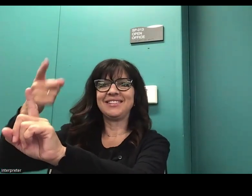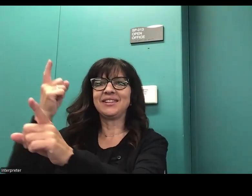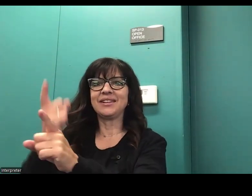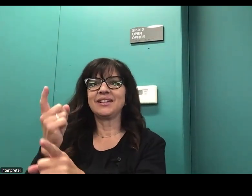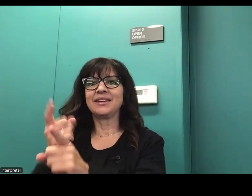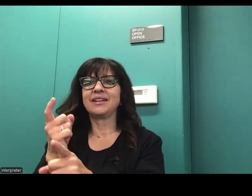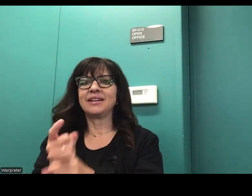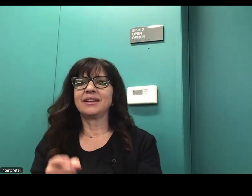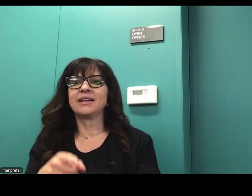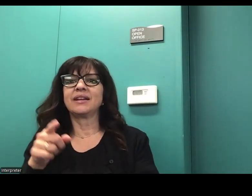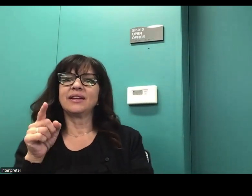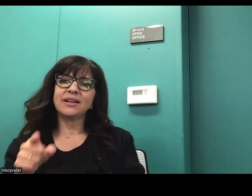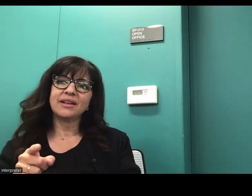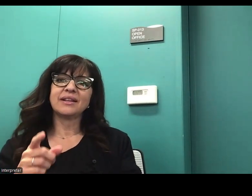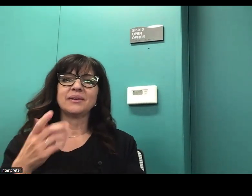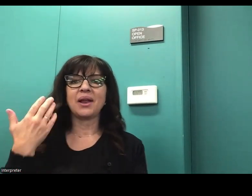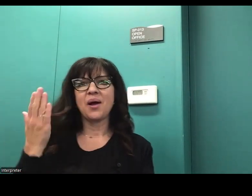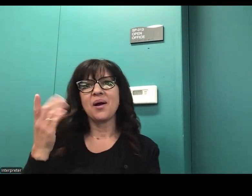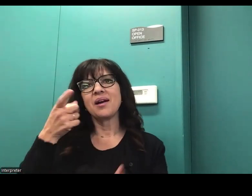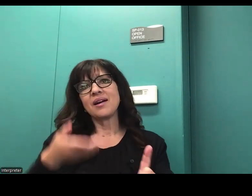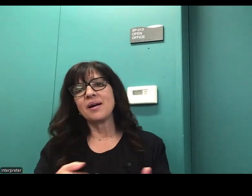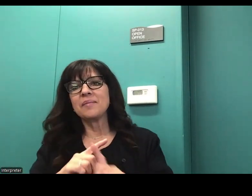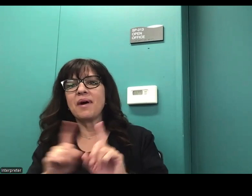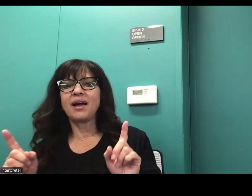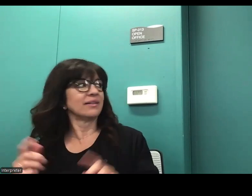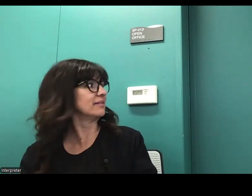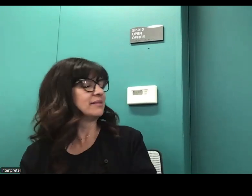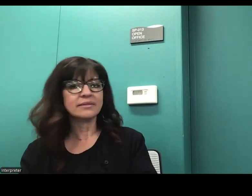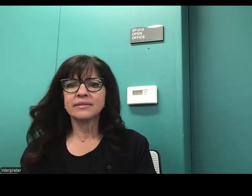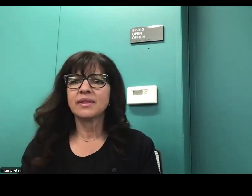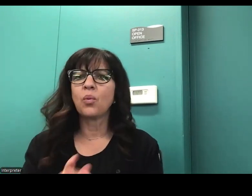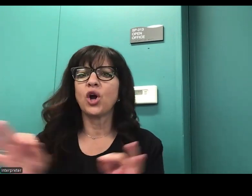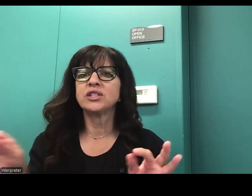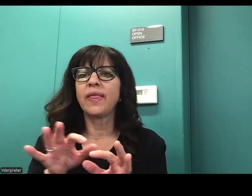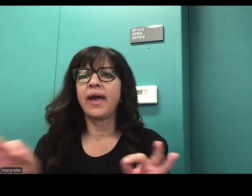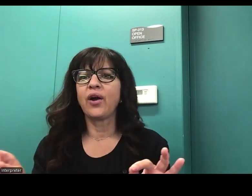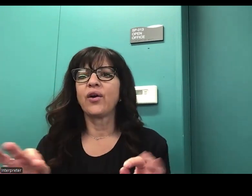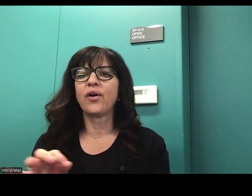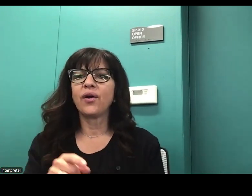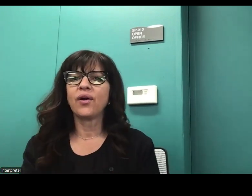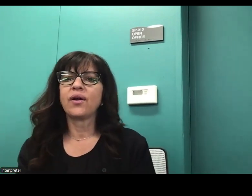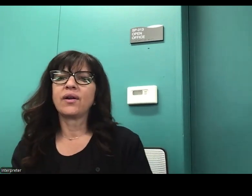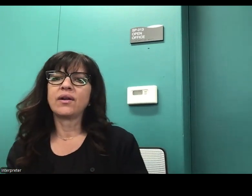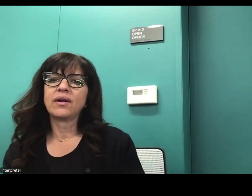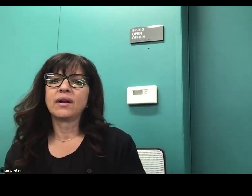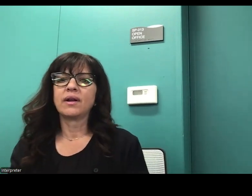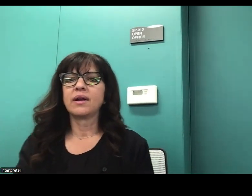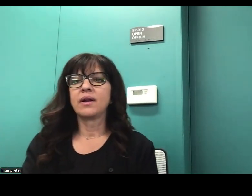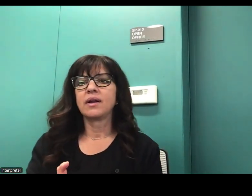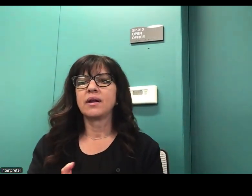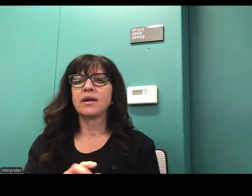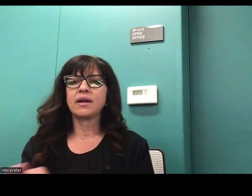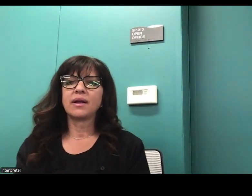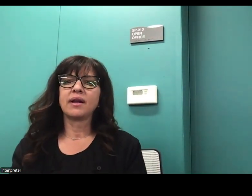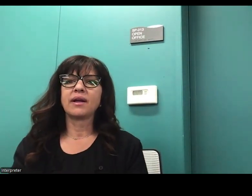Yep. Somebody that we don't know, but you're coming up my bags like I'm a soul. You mad when you